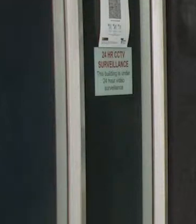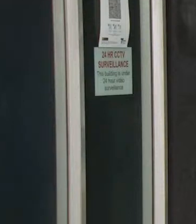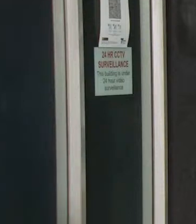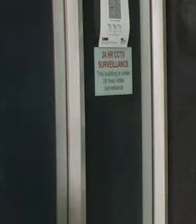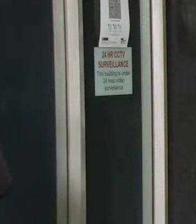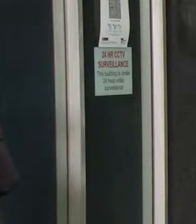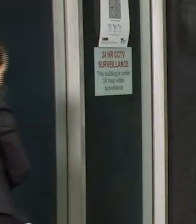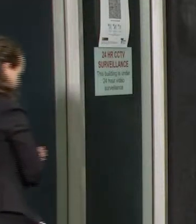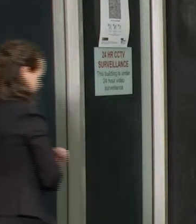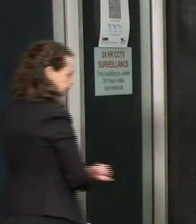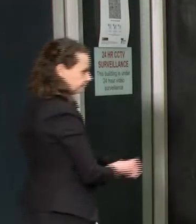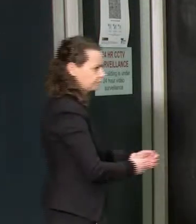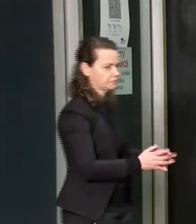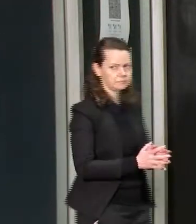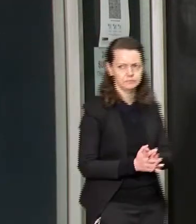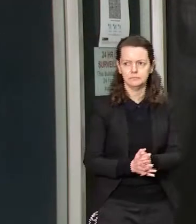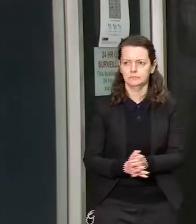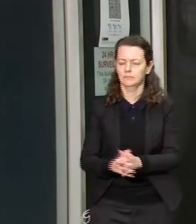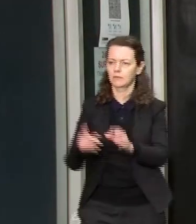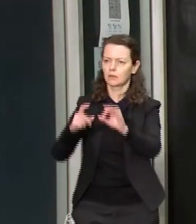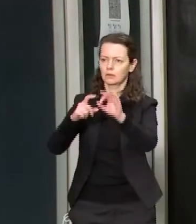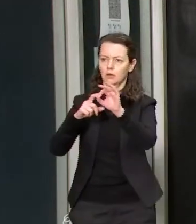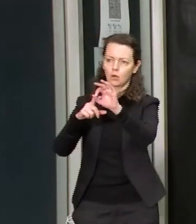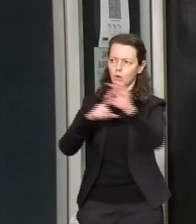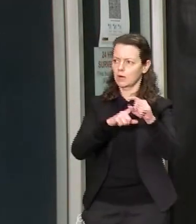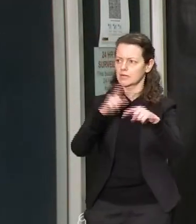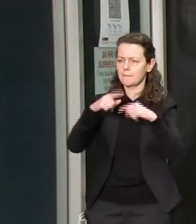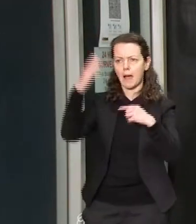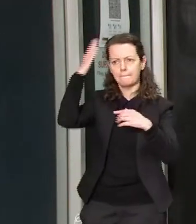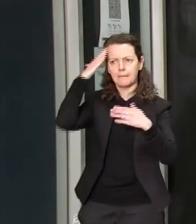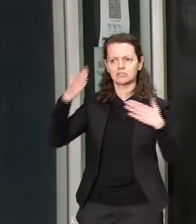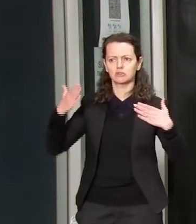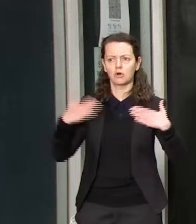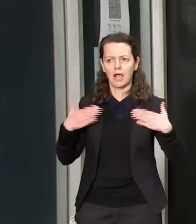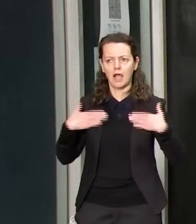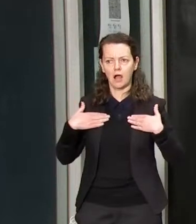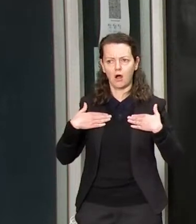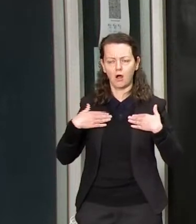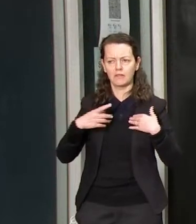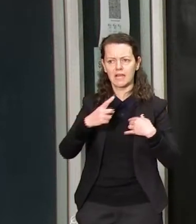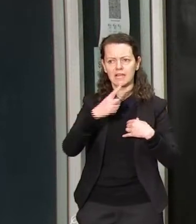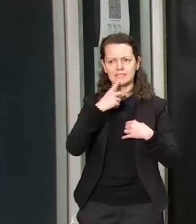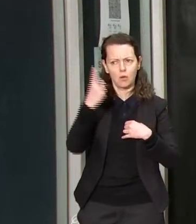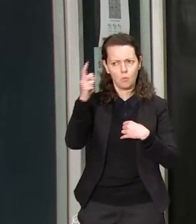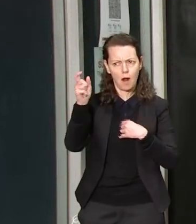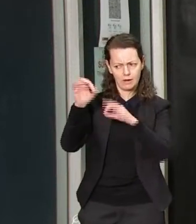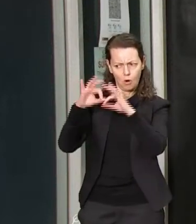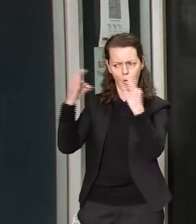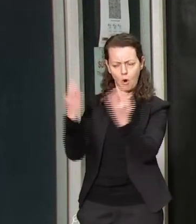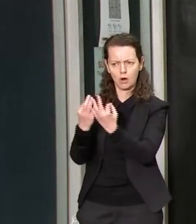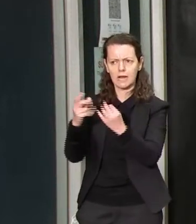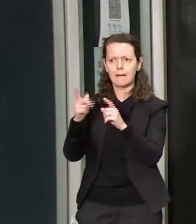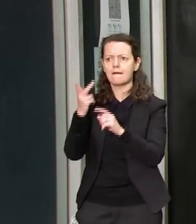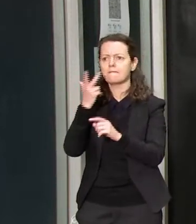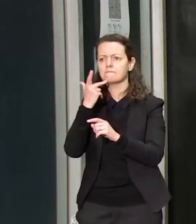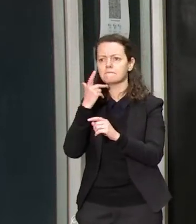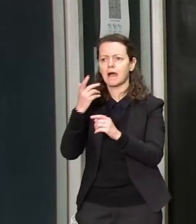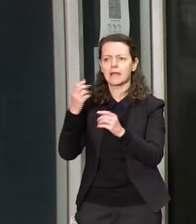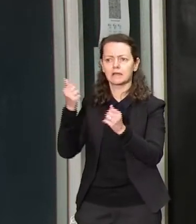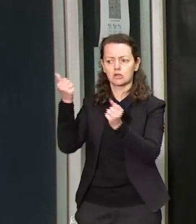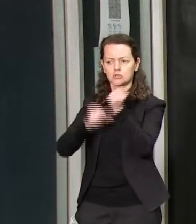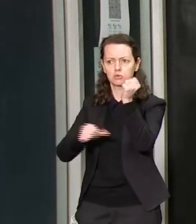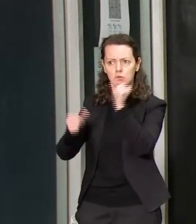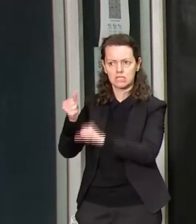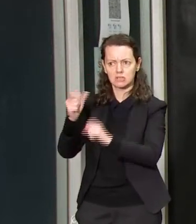of Mental Health, we've become aware of at least one mental health organisation that's been accused of falsifying suicide data to receive funding. Is